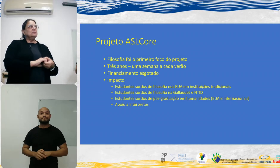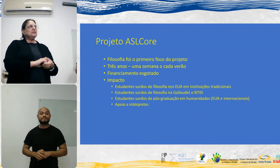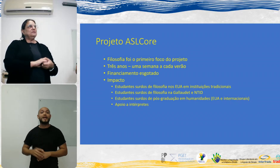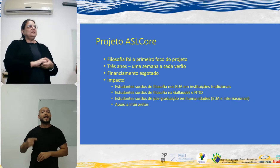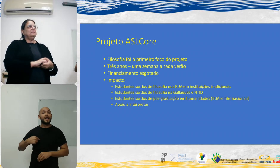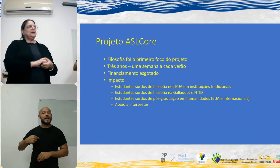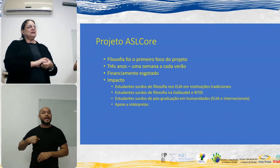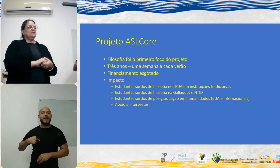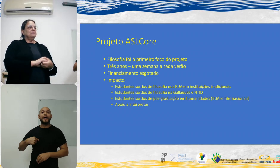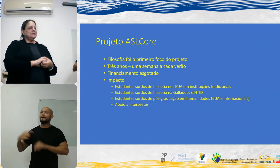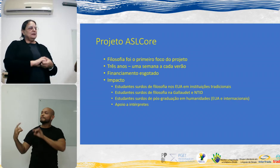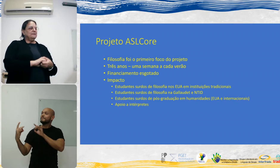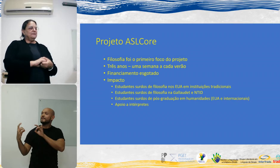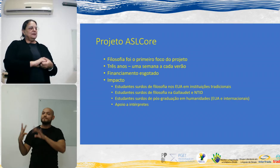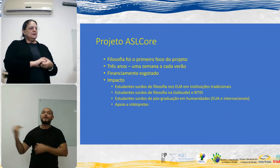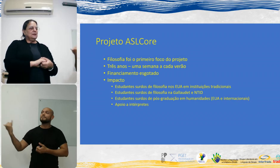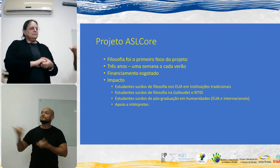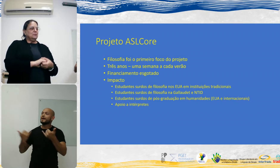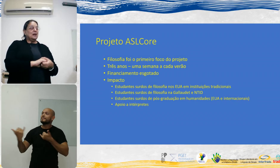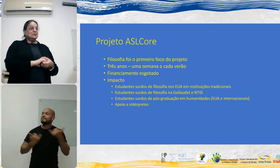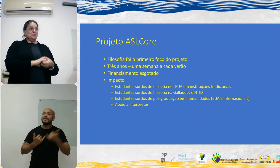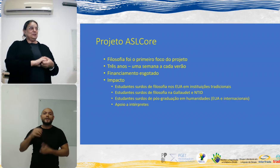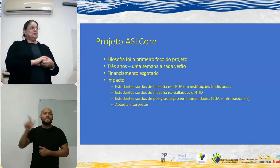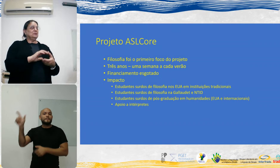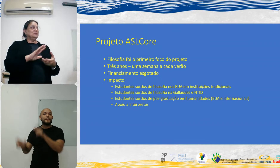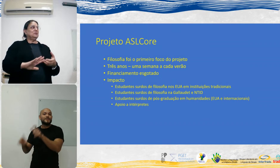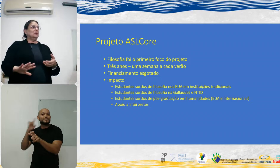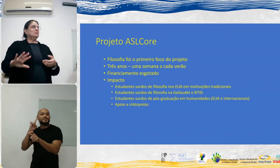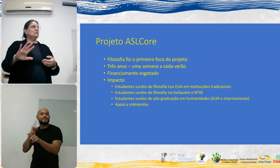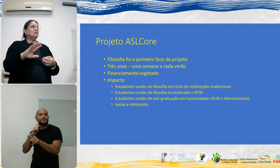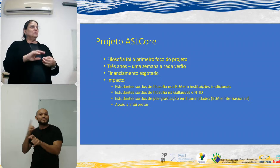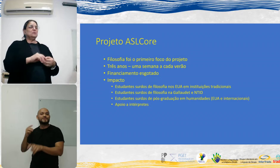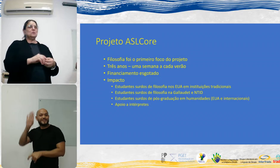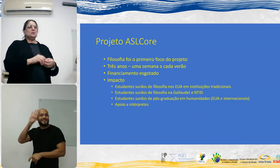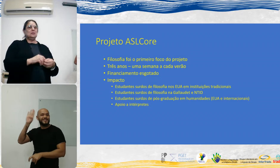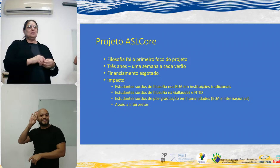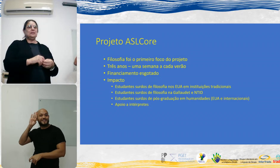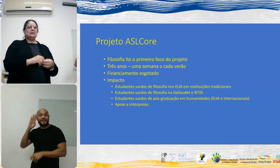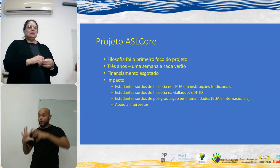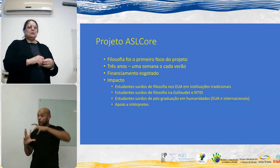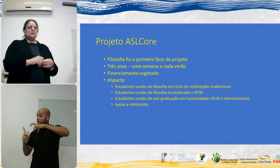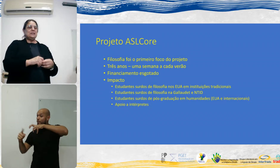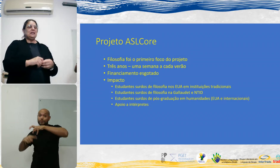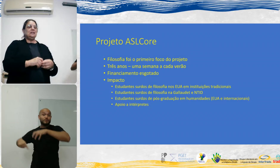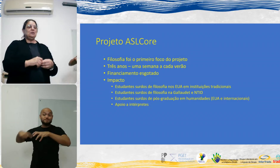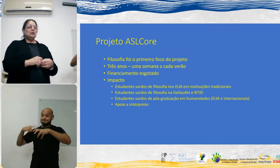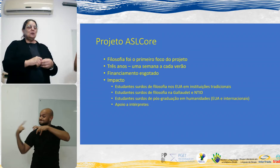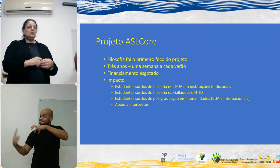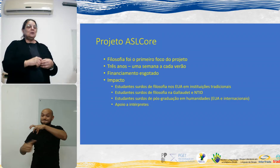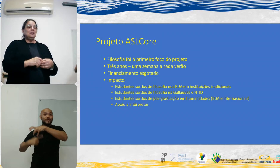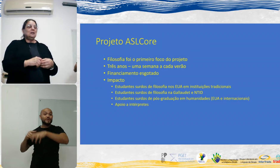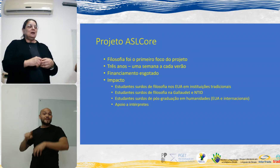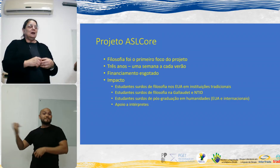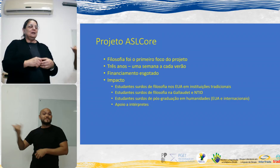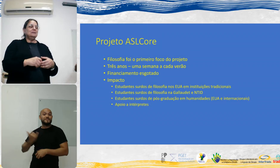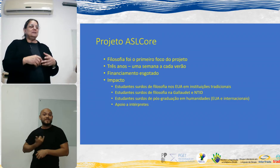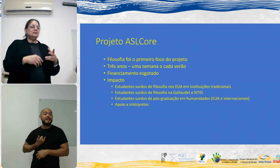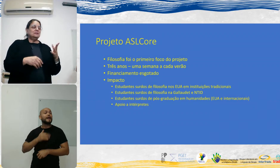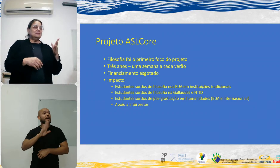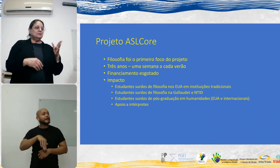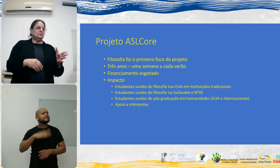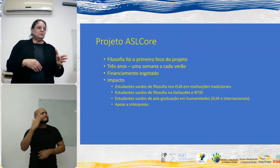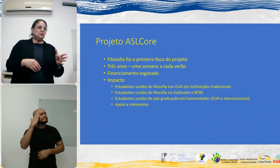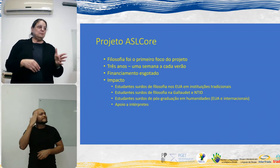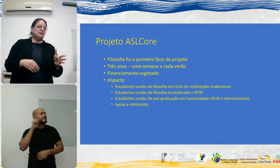so much feedback from deaf graduate students around the world who say, I